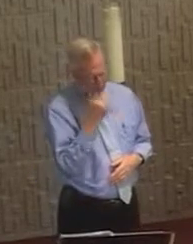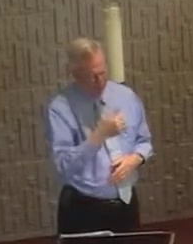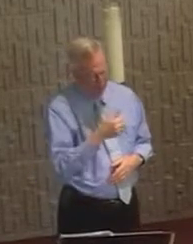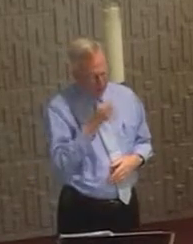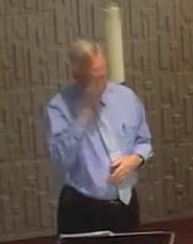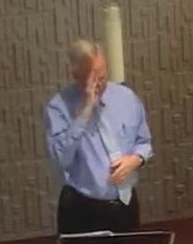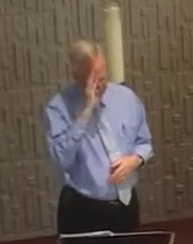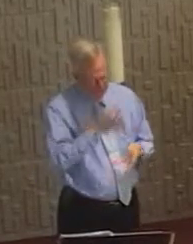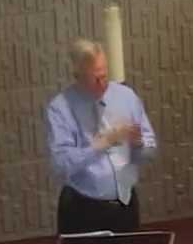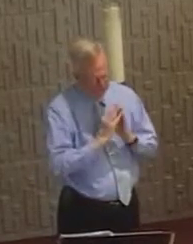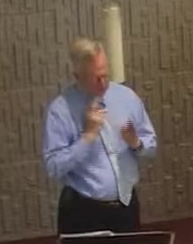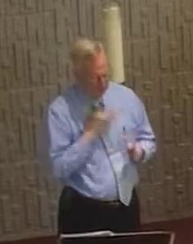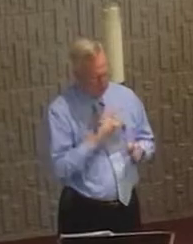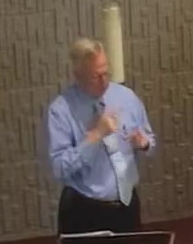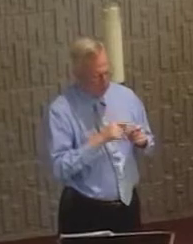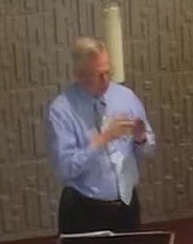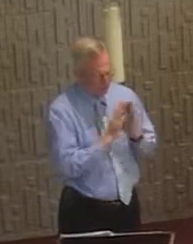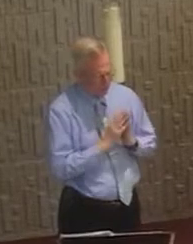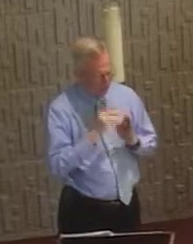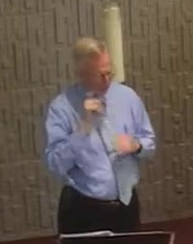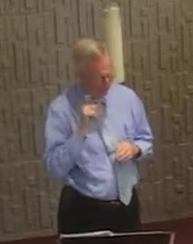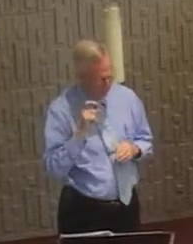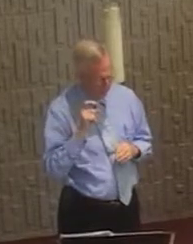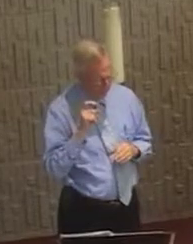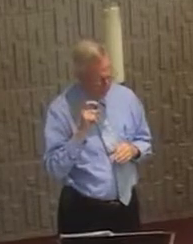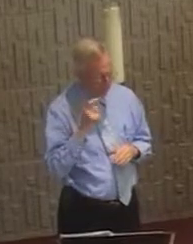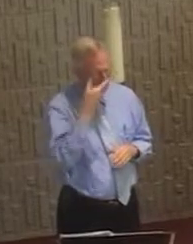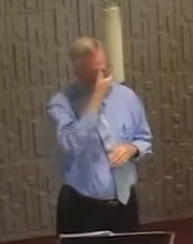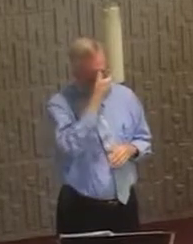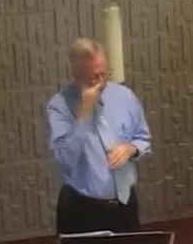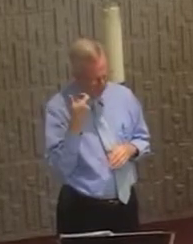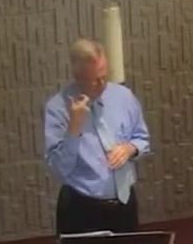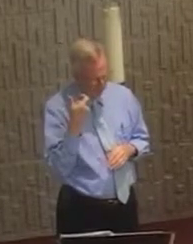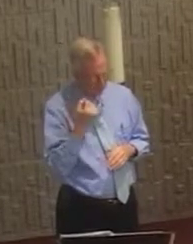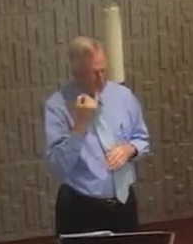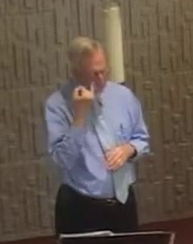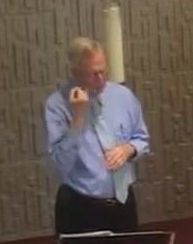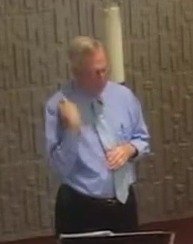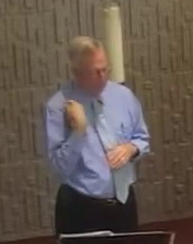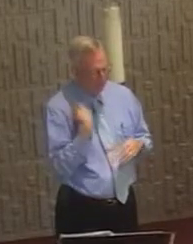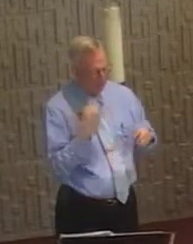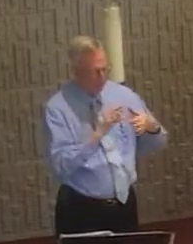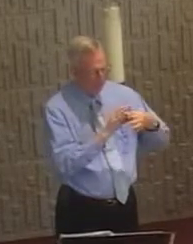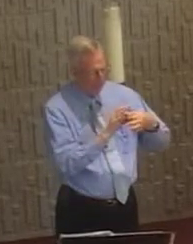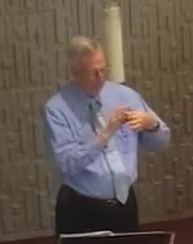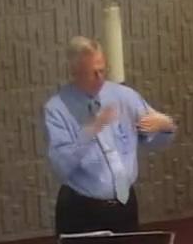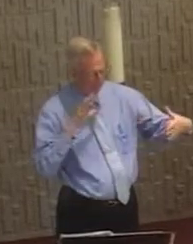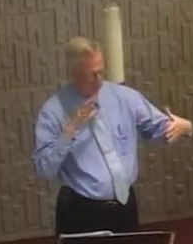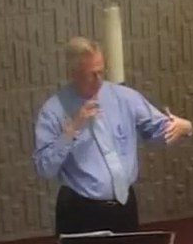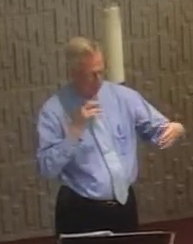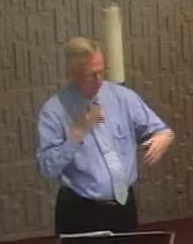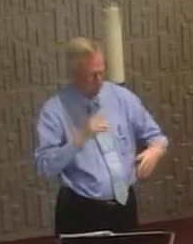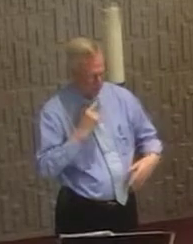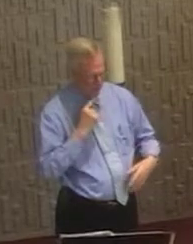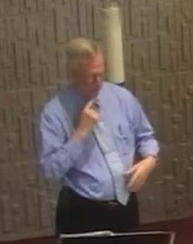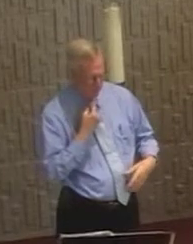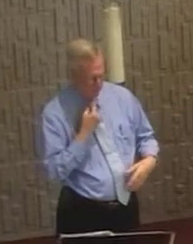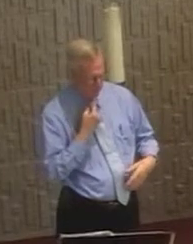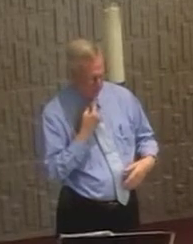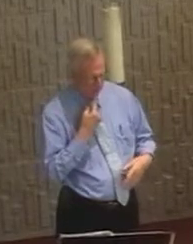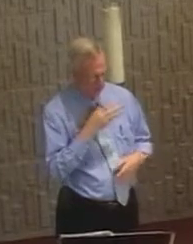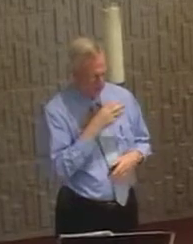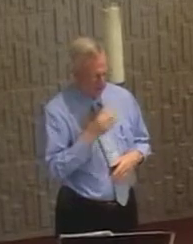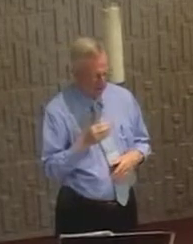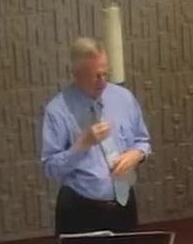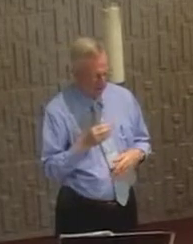line? I think it's because if we let go of the bitterness and the resentment and